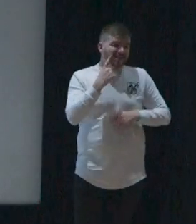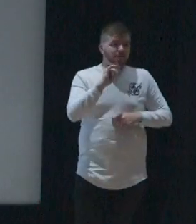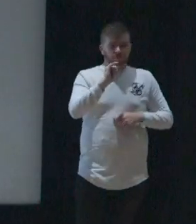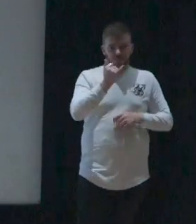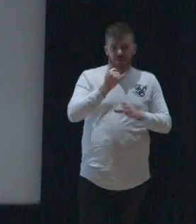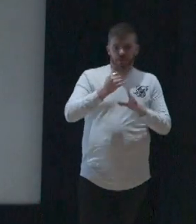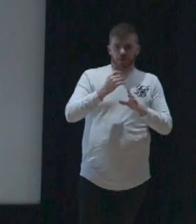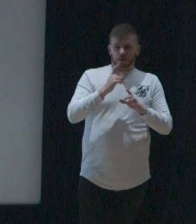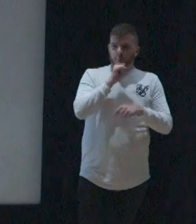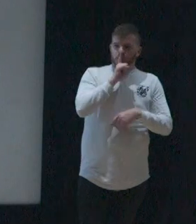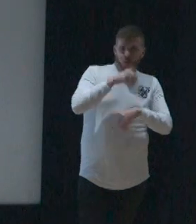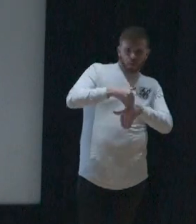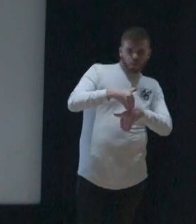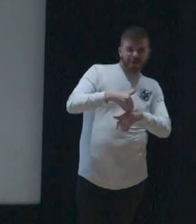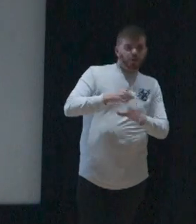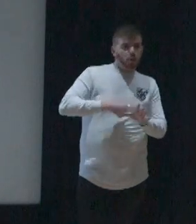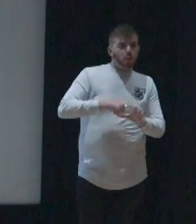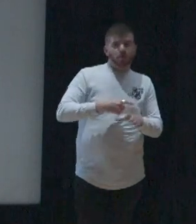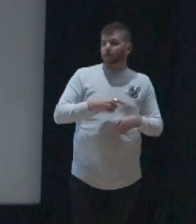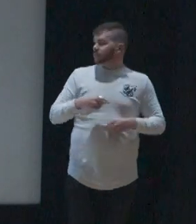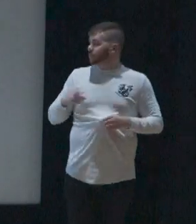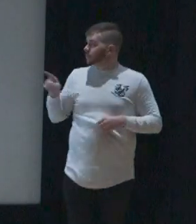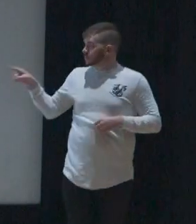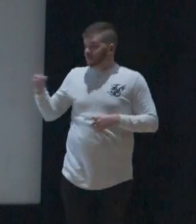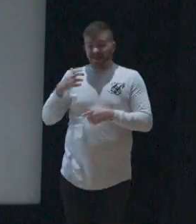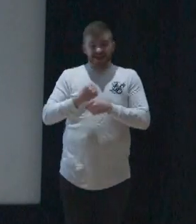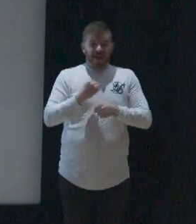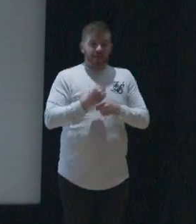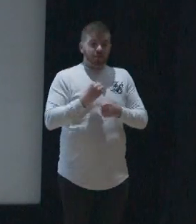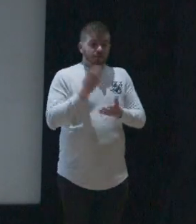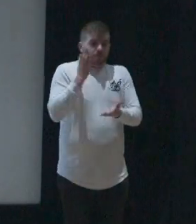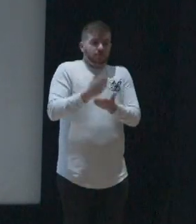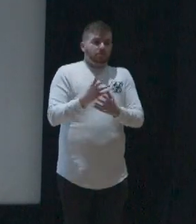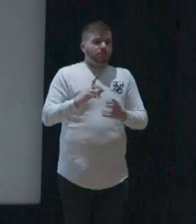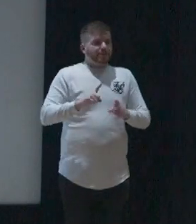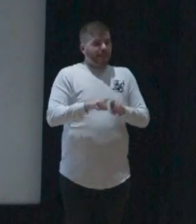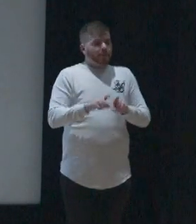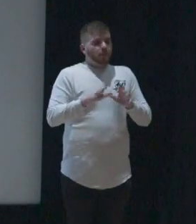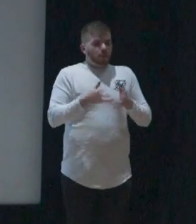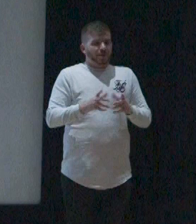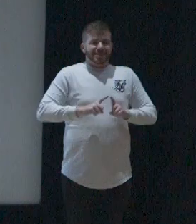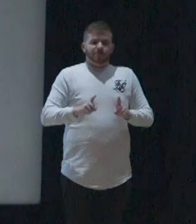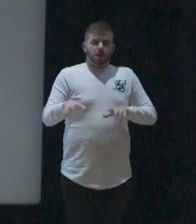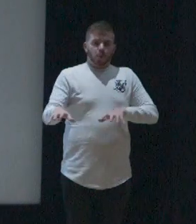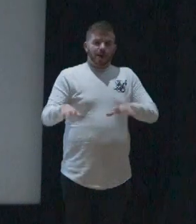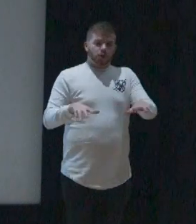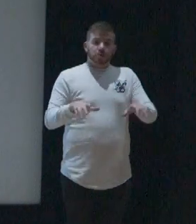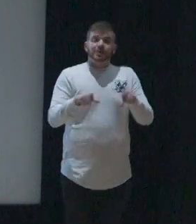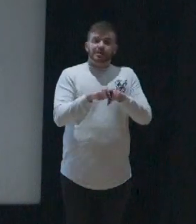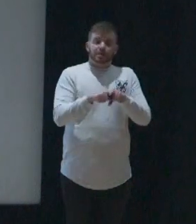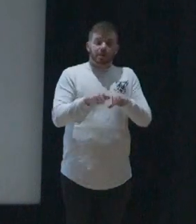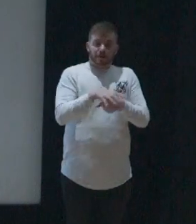youth. These two games exist in the same world, but at slightly different locations, and in a similar area of England, but at